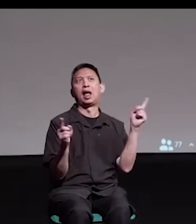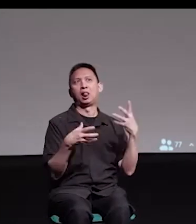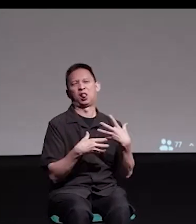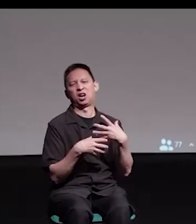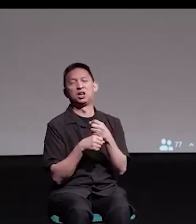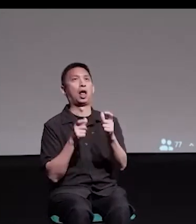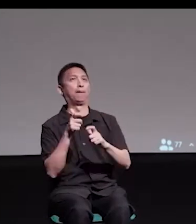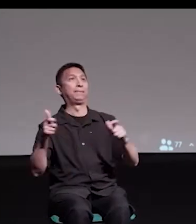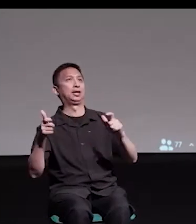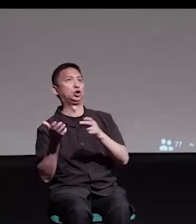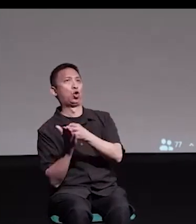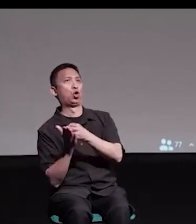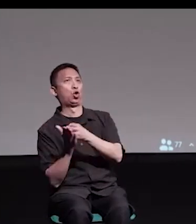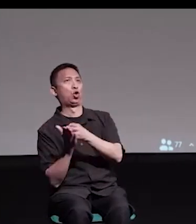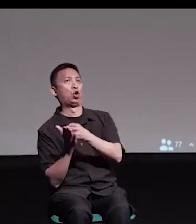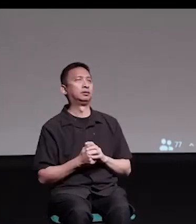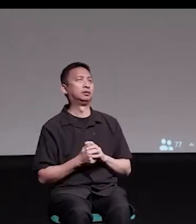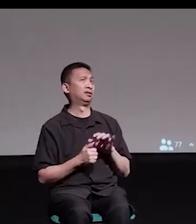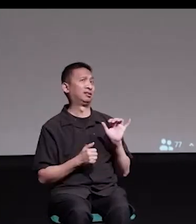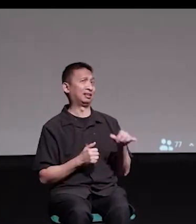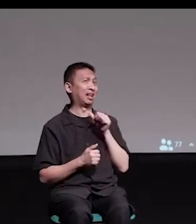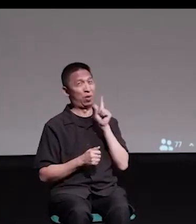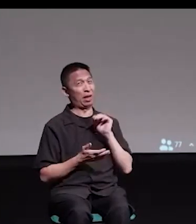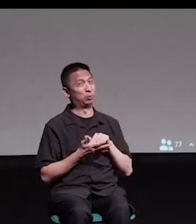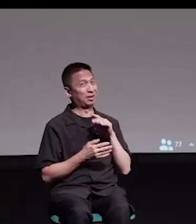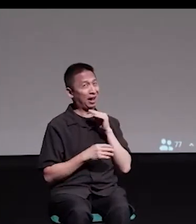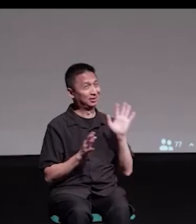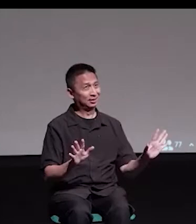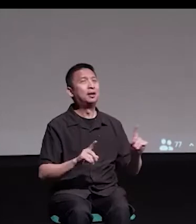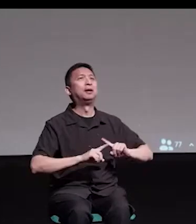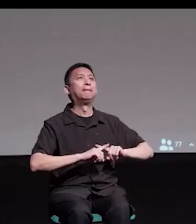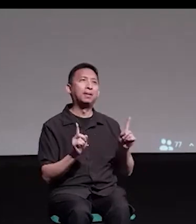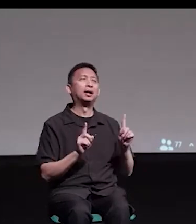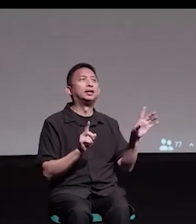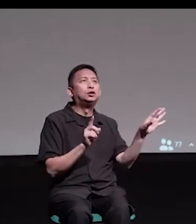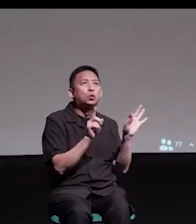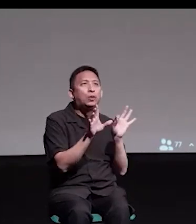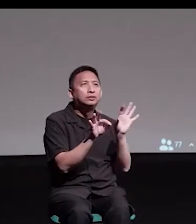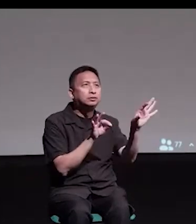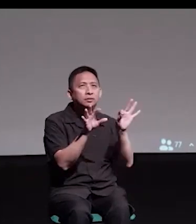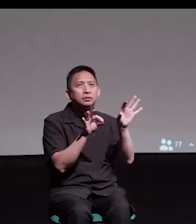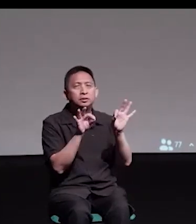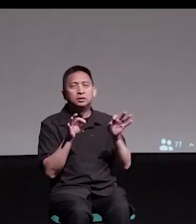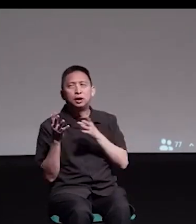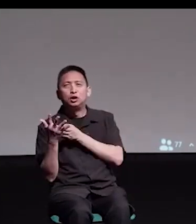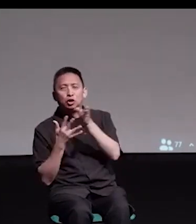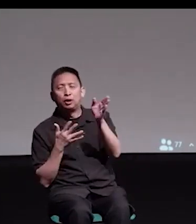There are lies, not necessarily lies, but there are choices all the way through.